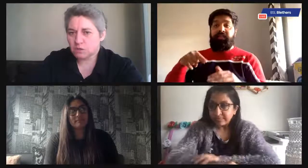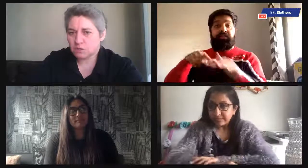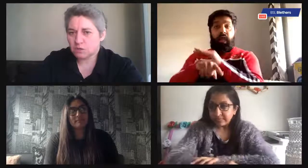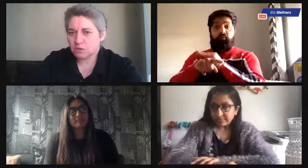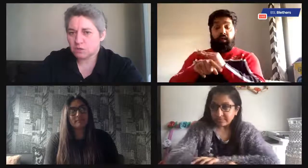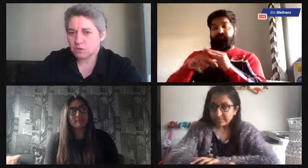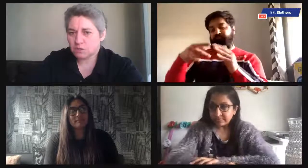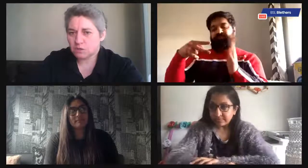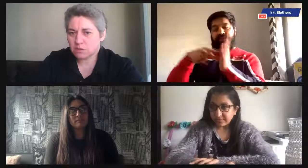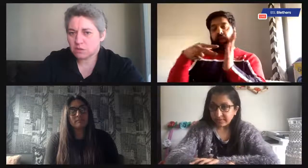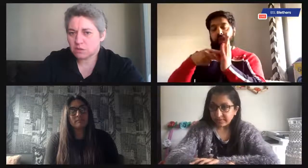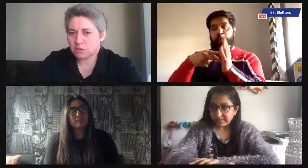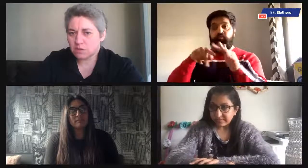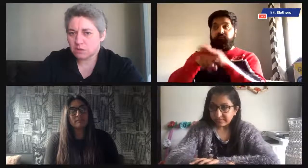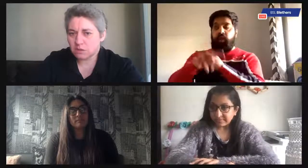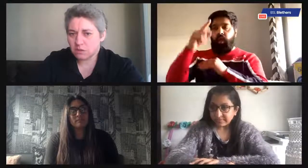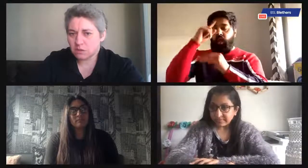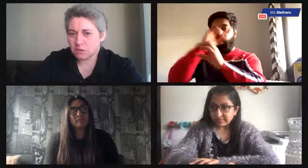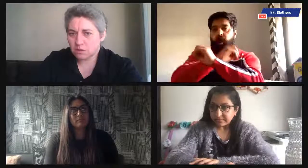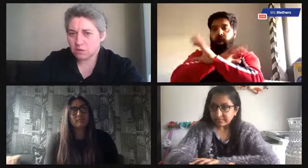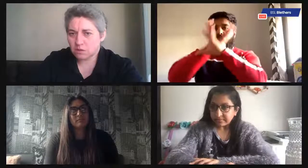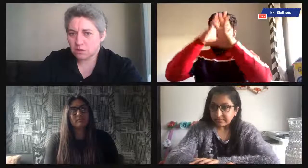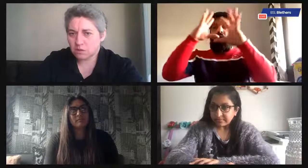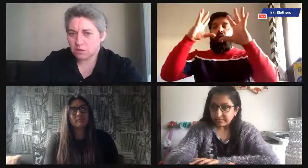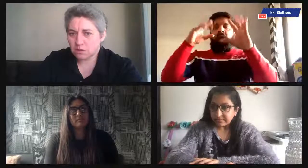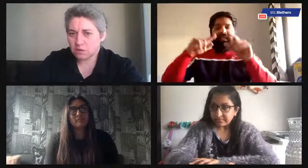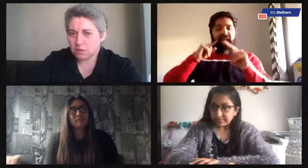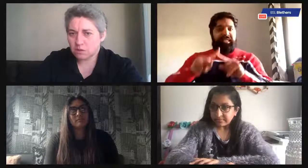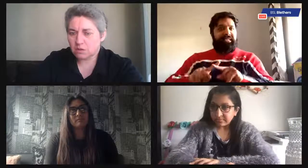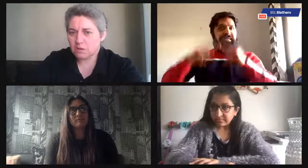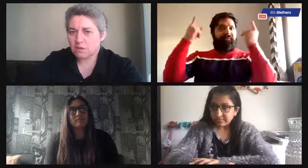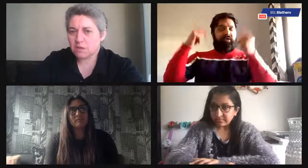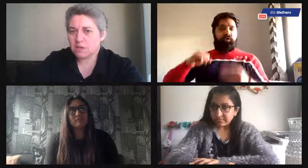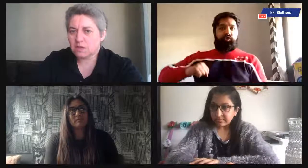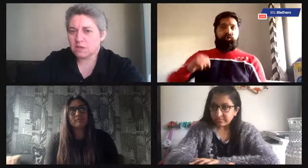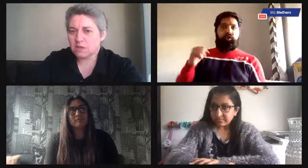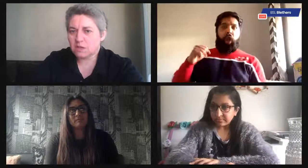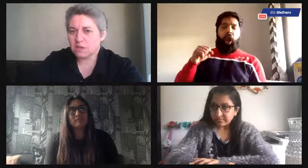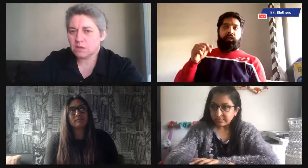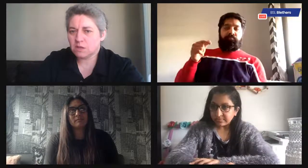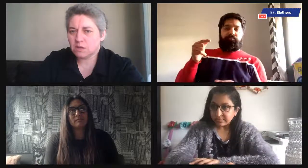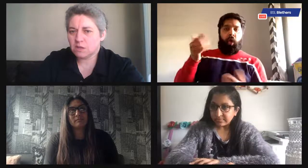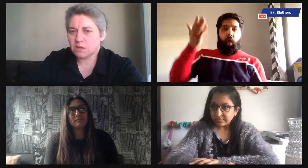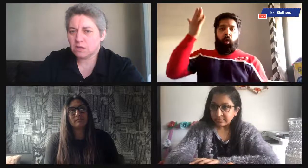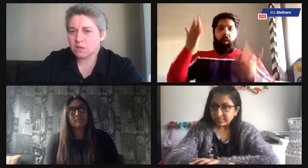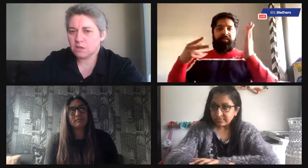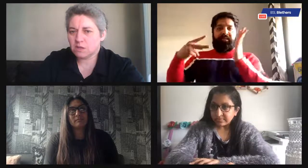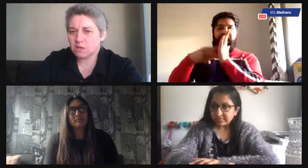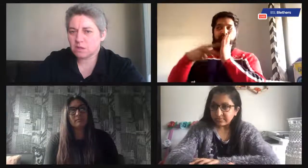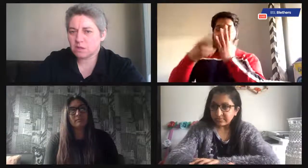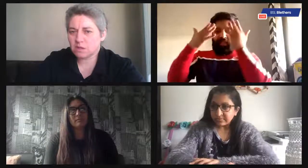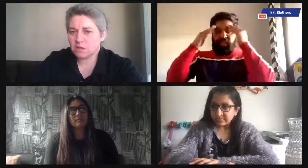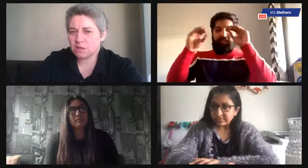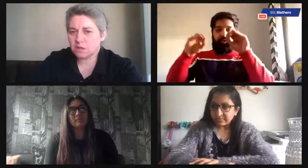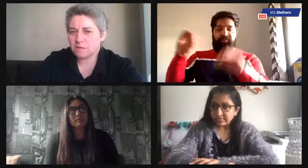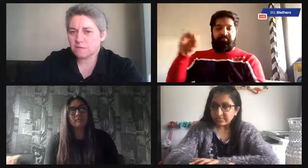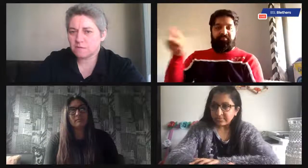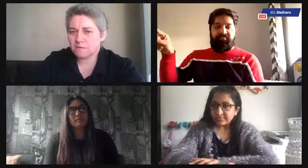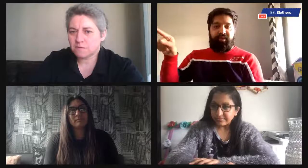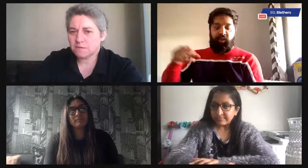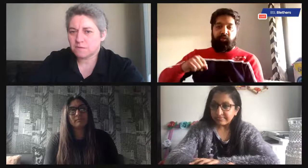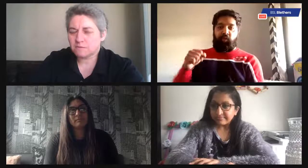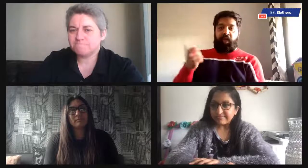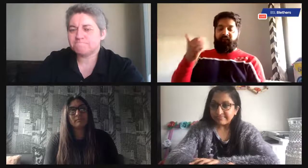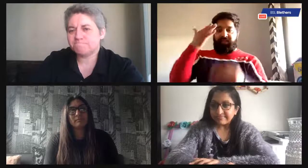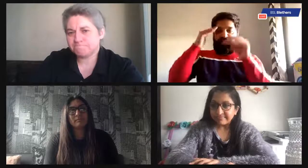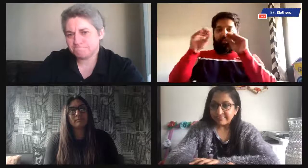any UK sign language, British sign language. So I would act as a relay interpreter. So people were maybe